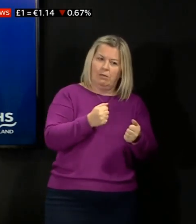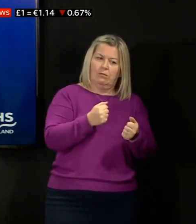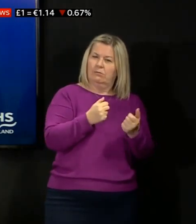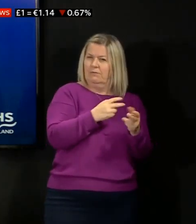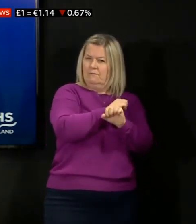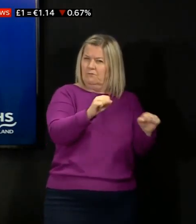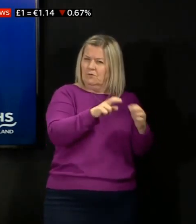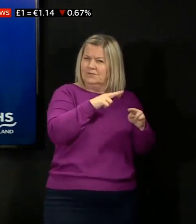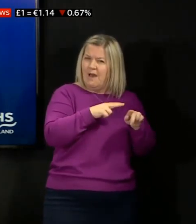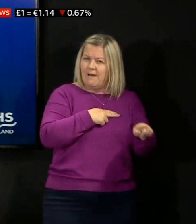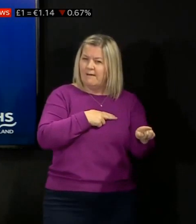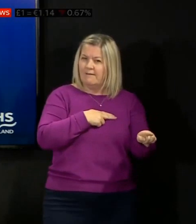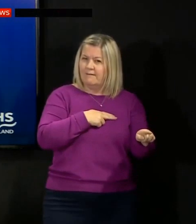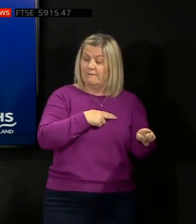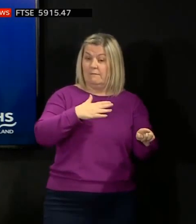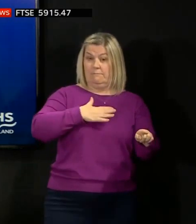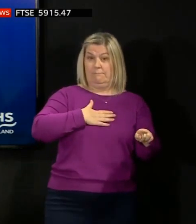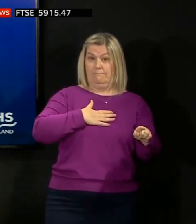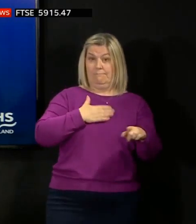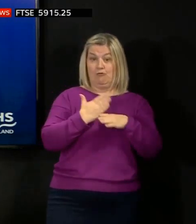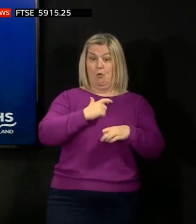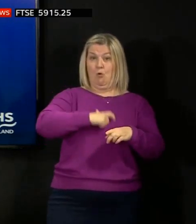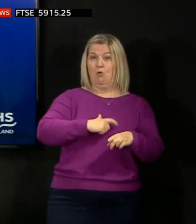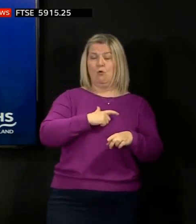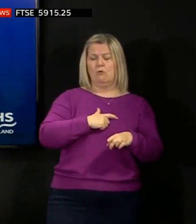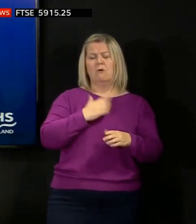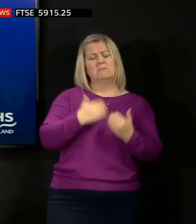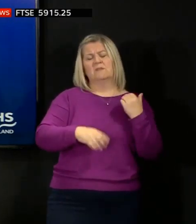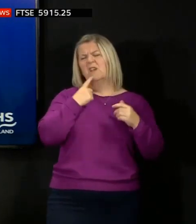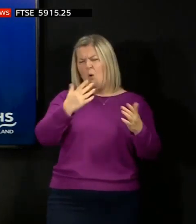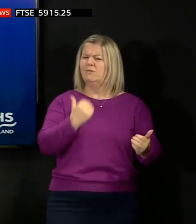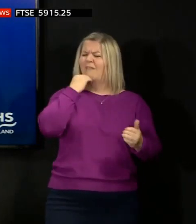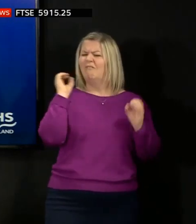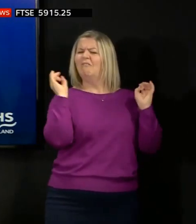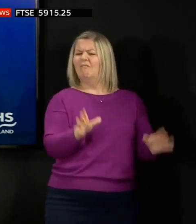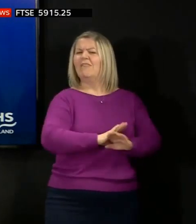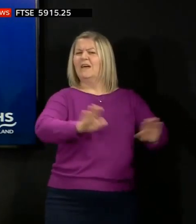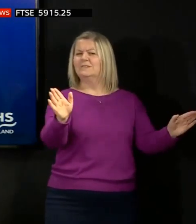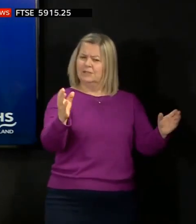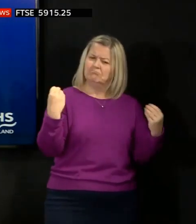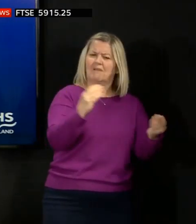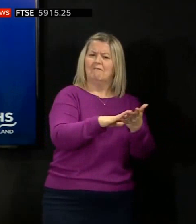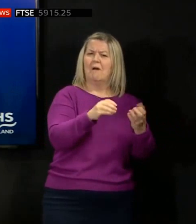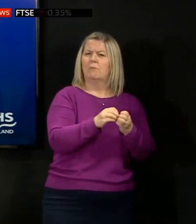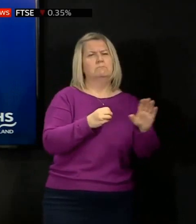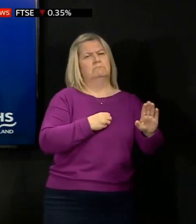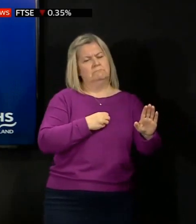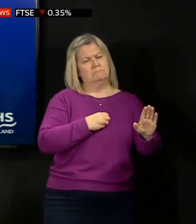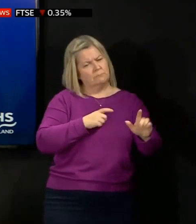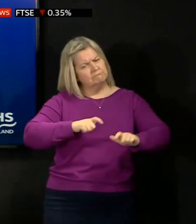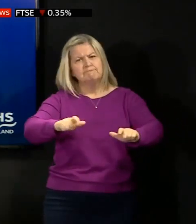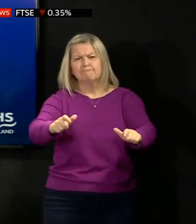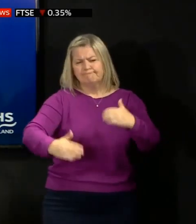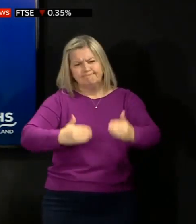Secretary, let me be clear, I will never say that we have done enough. So we will continue to look at what more we can do in